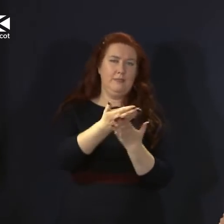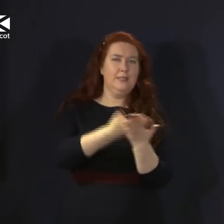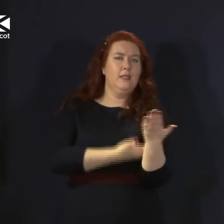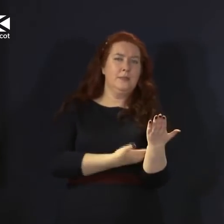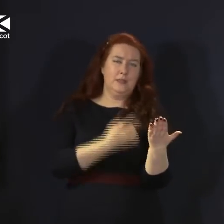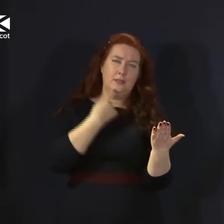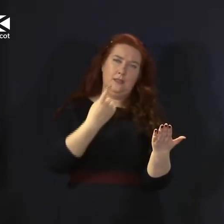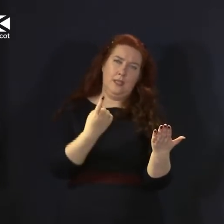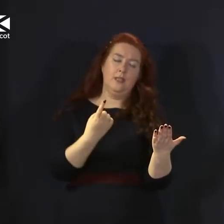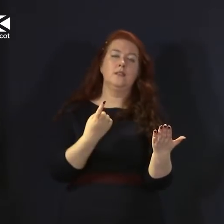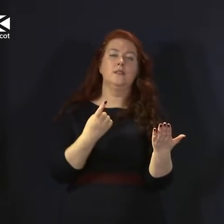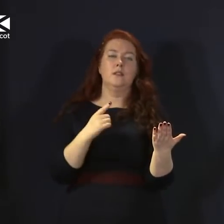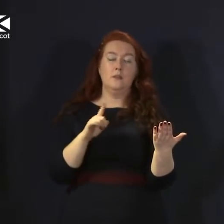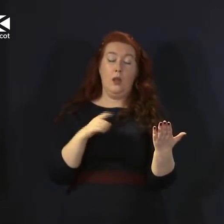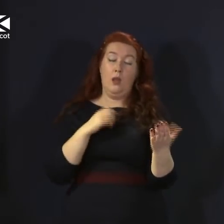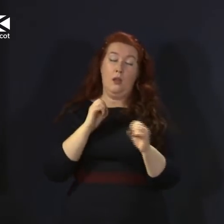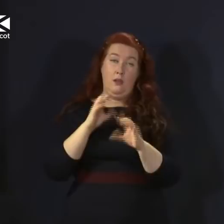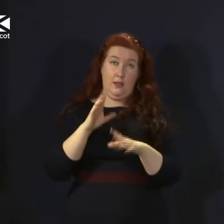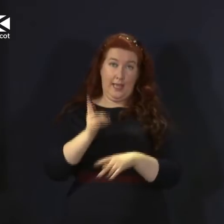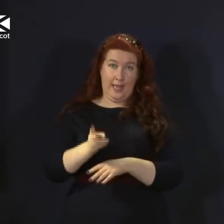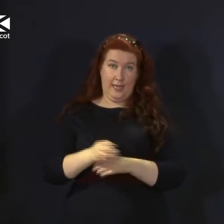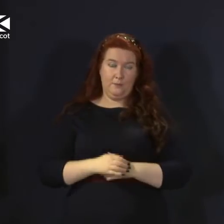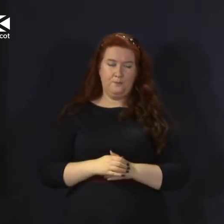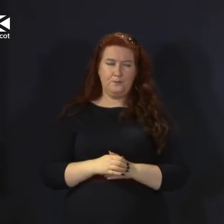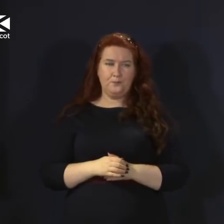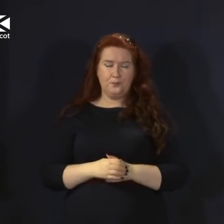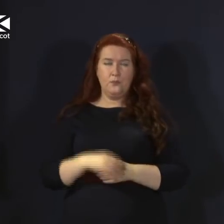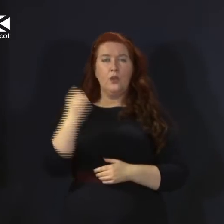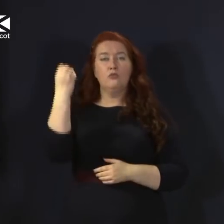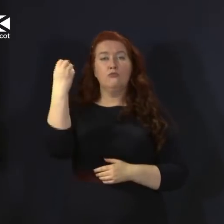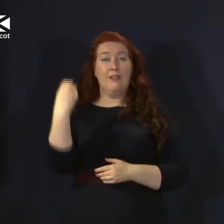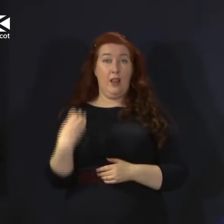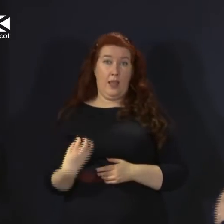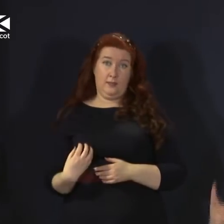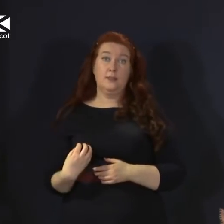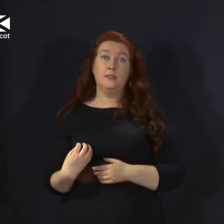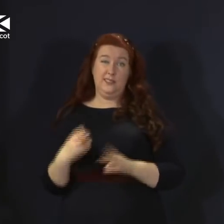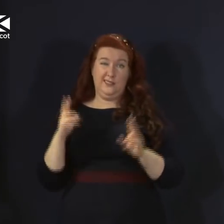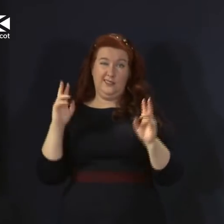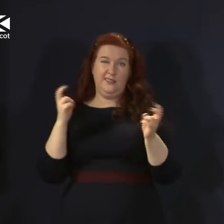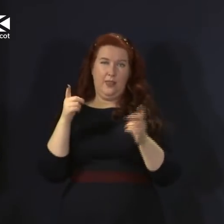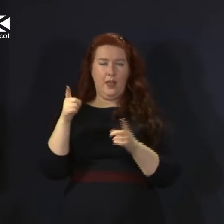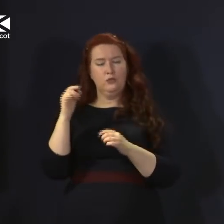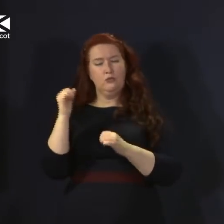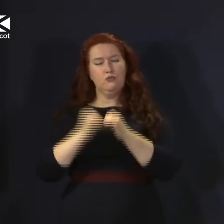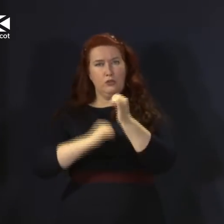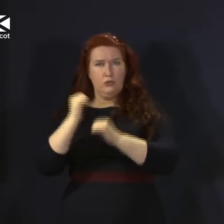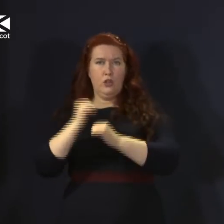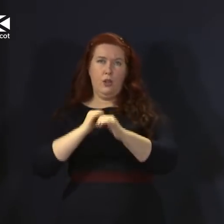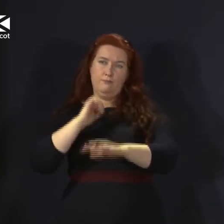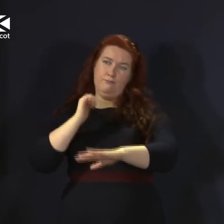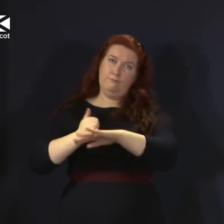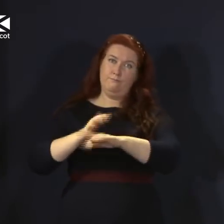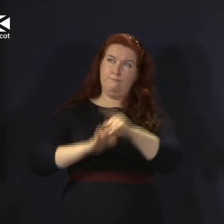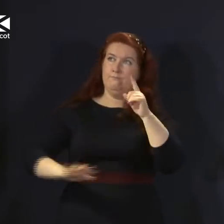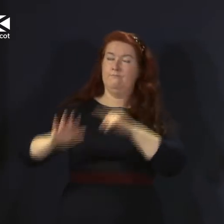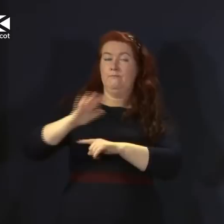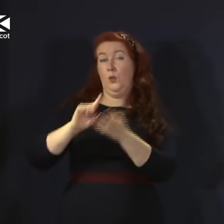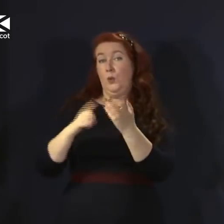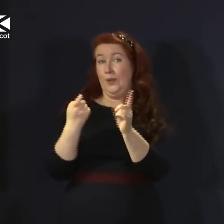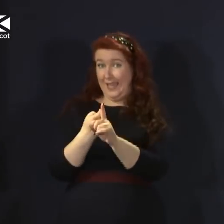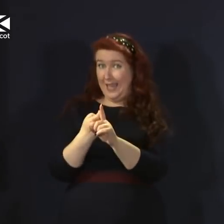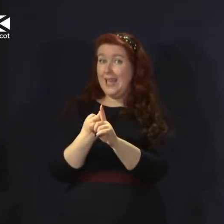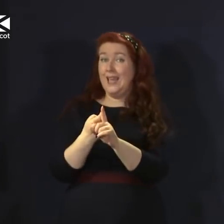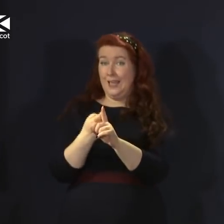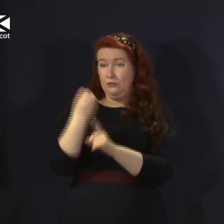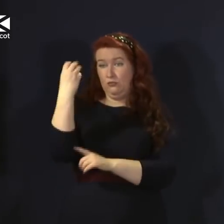but I'll set it out again. So the traffic light system effectively is the structure that we've put in place, which is common across the UK.